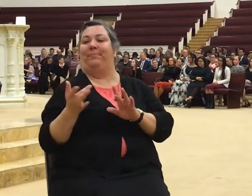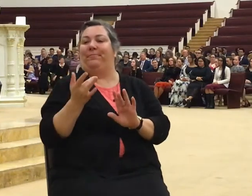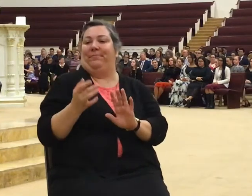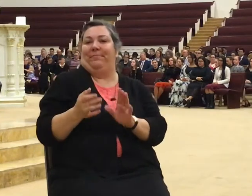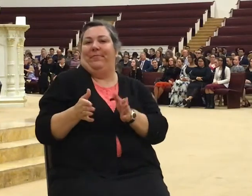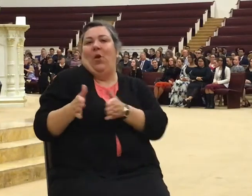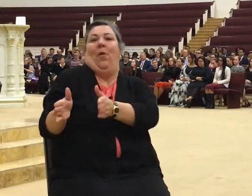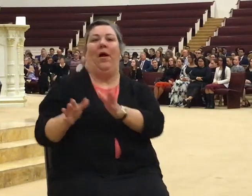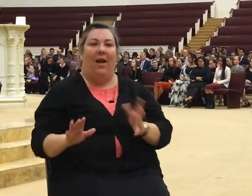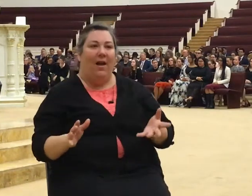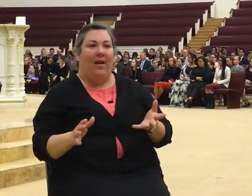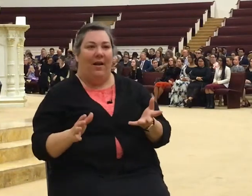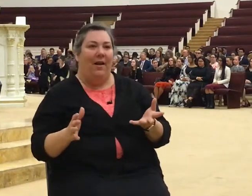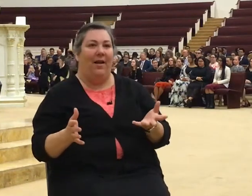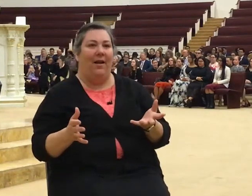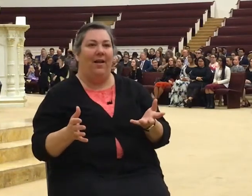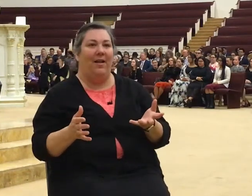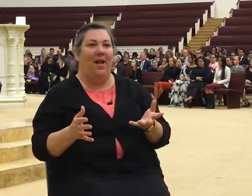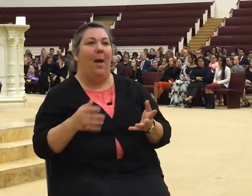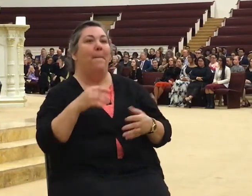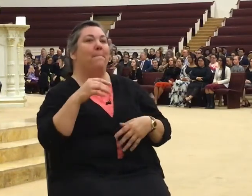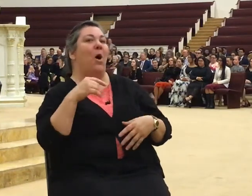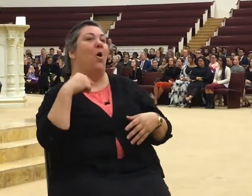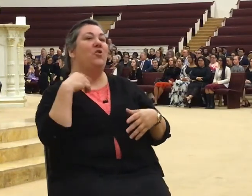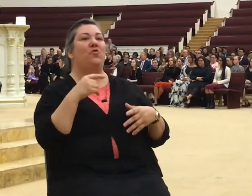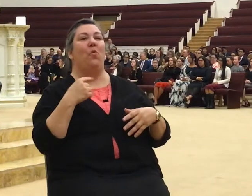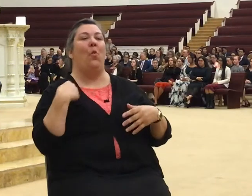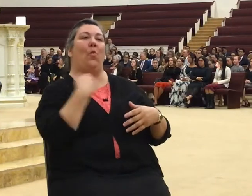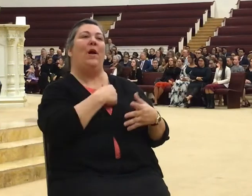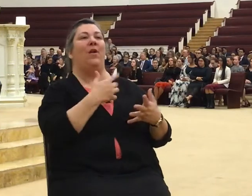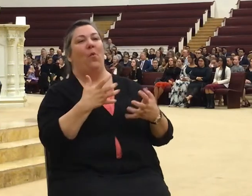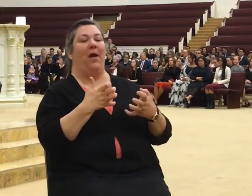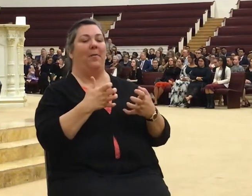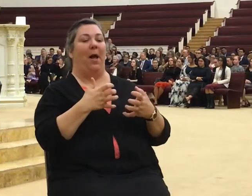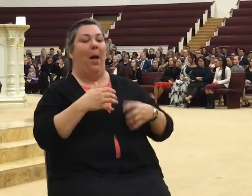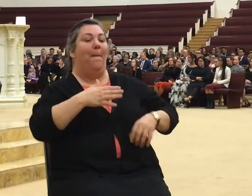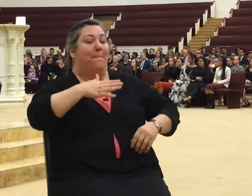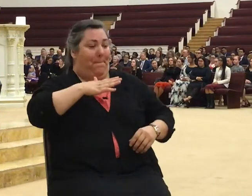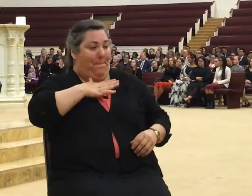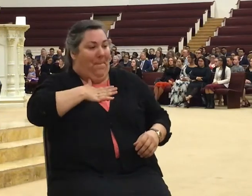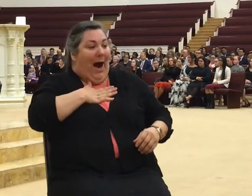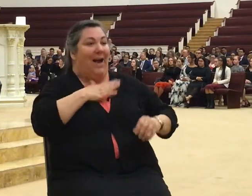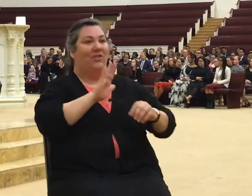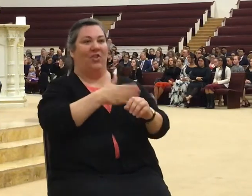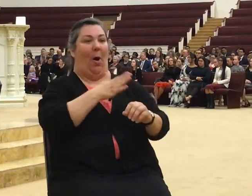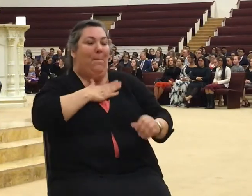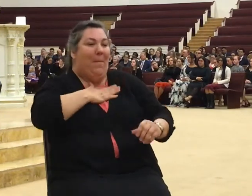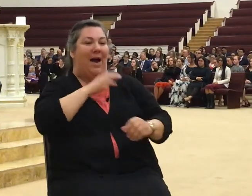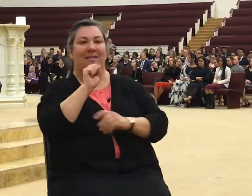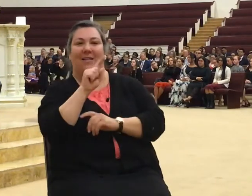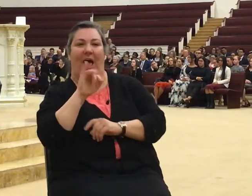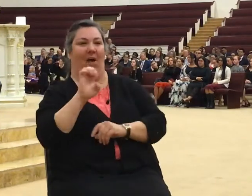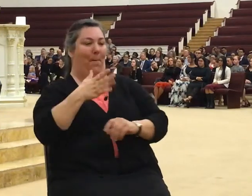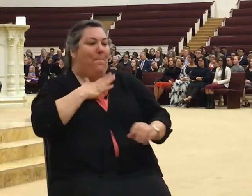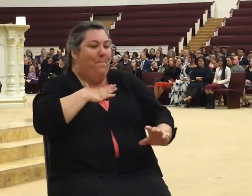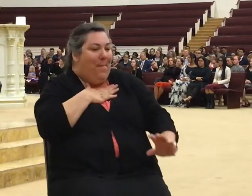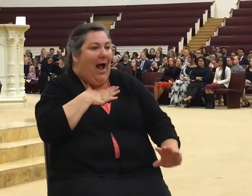And we always want to be the one that got it. You know, it's mine. It's my song. It's my solo.